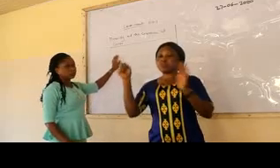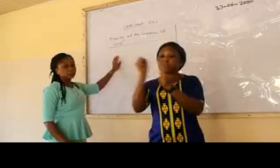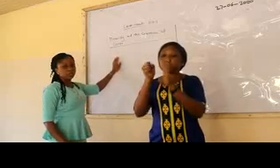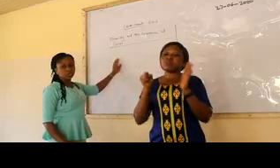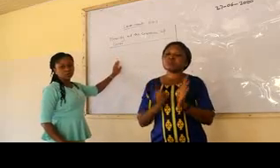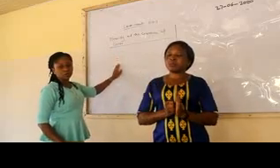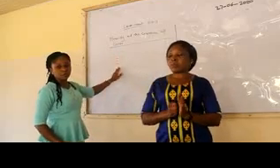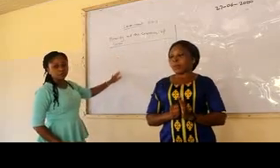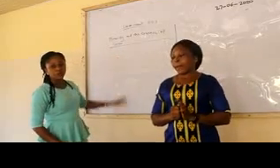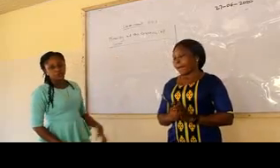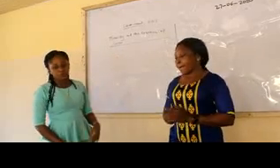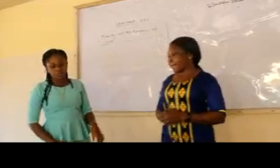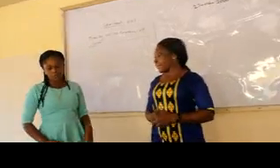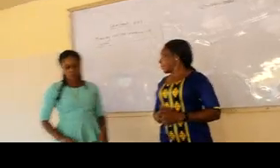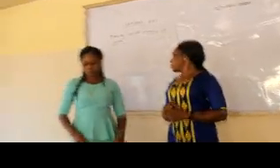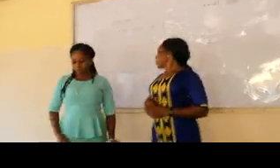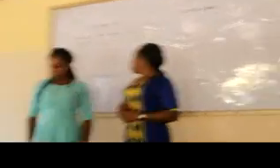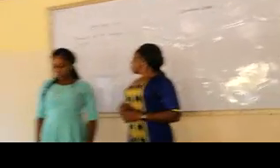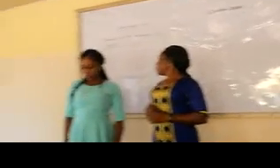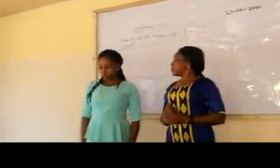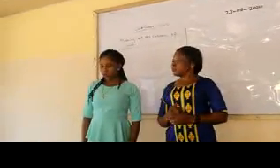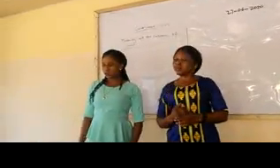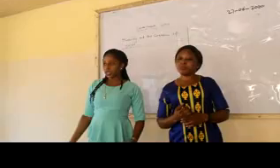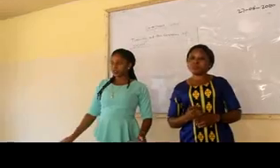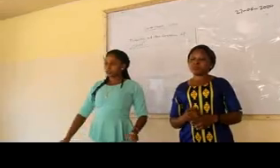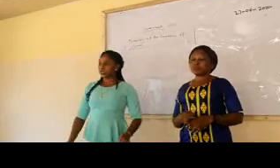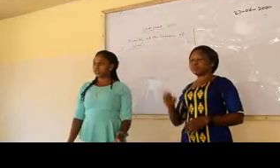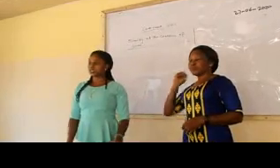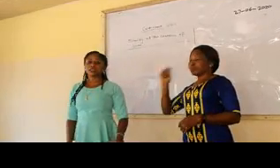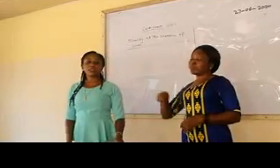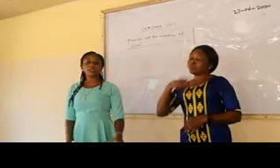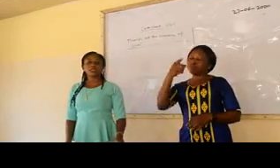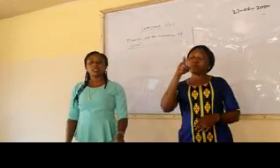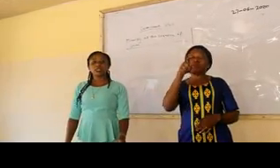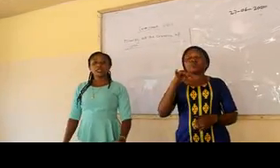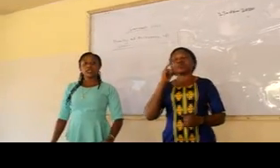Minority and the creation of state. So I told you last week that